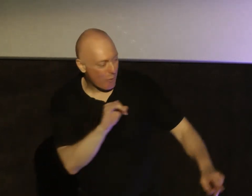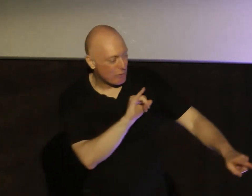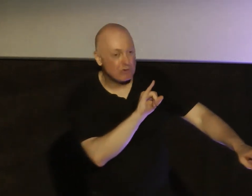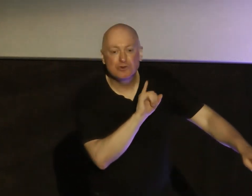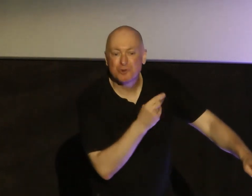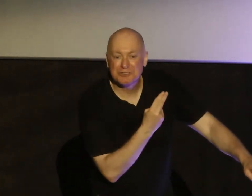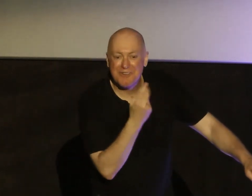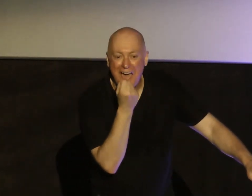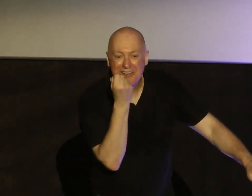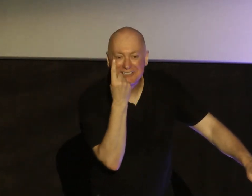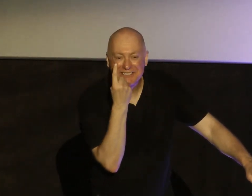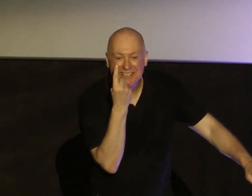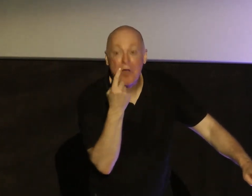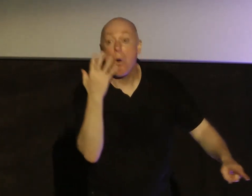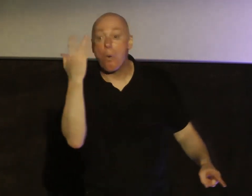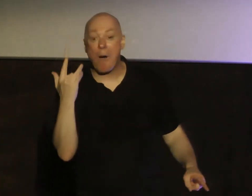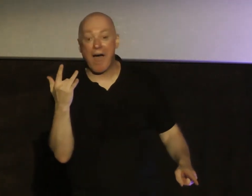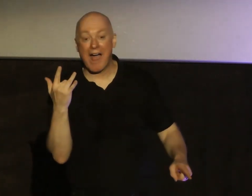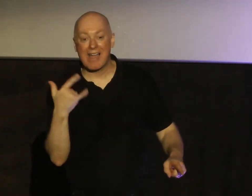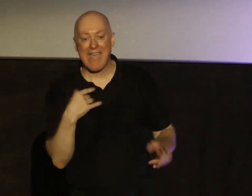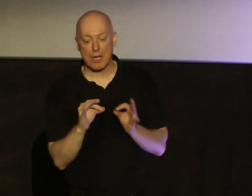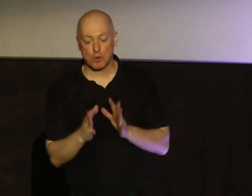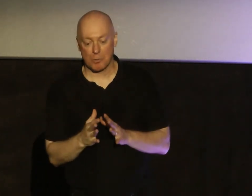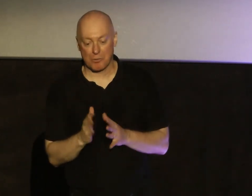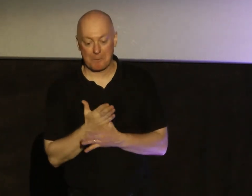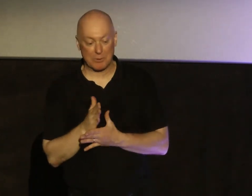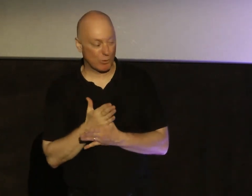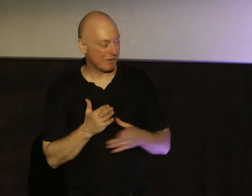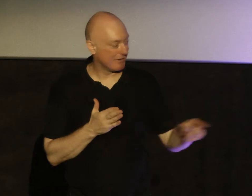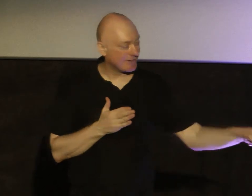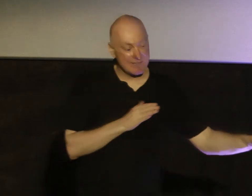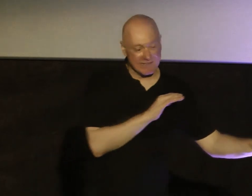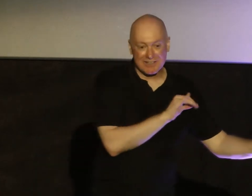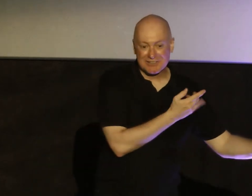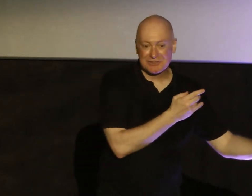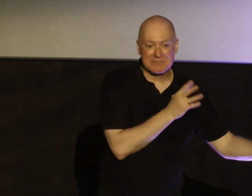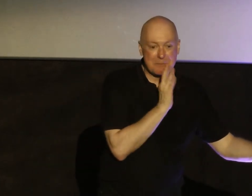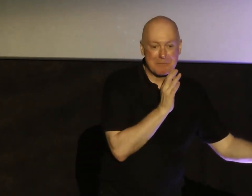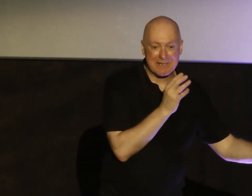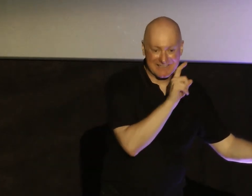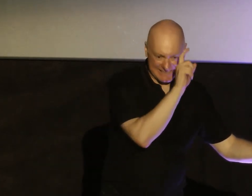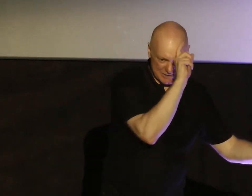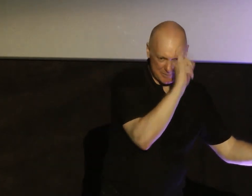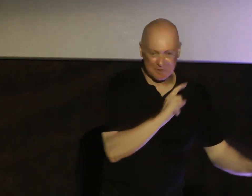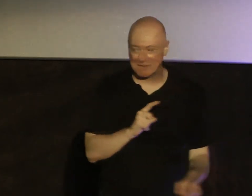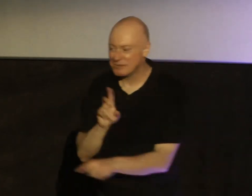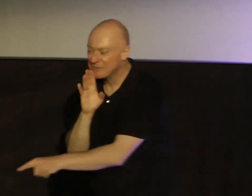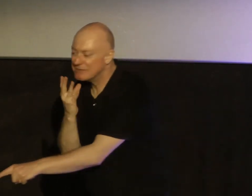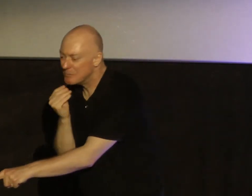them, for there was an interpreter between them. Then he turned away from them and